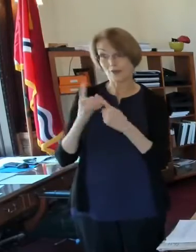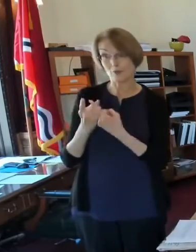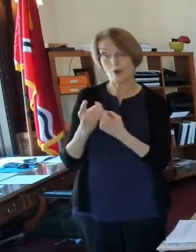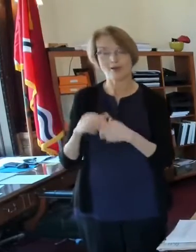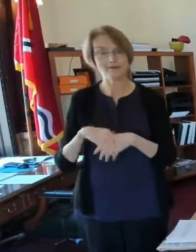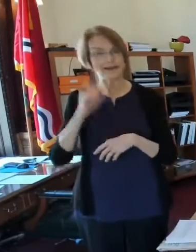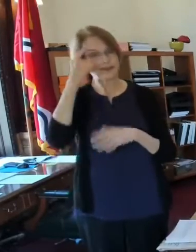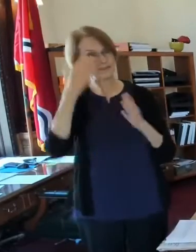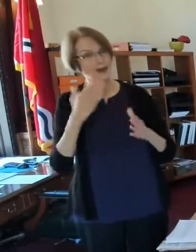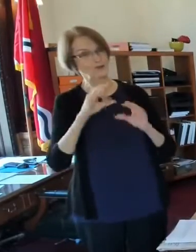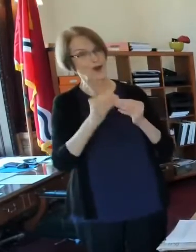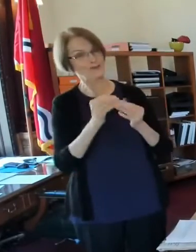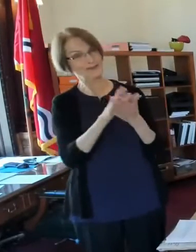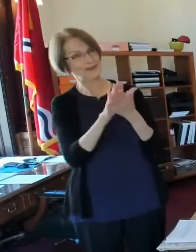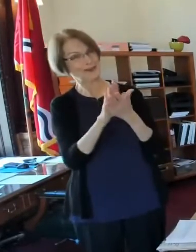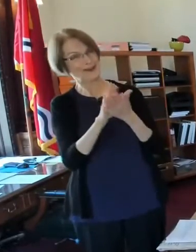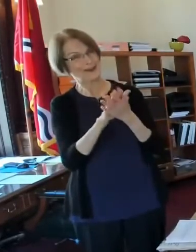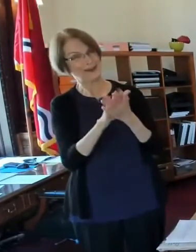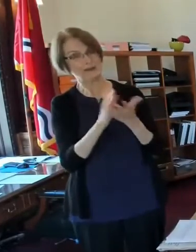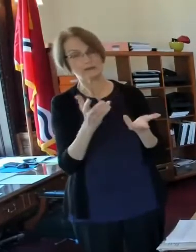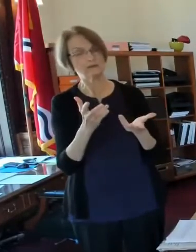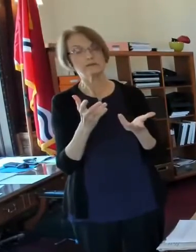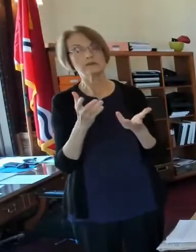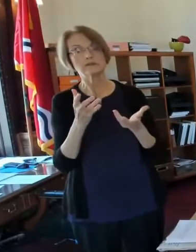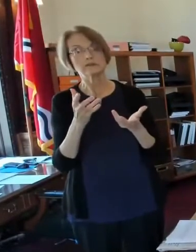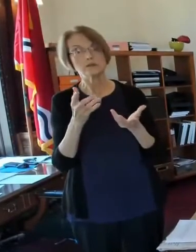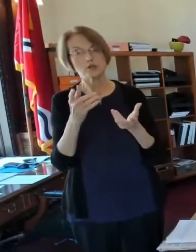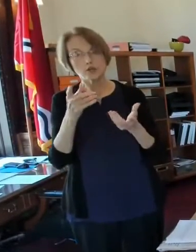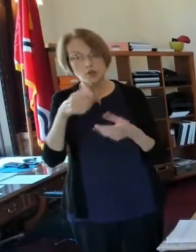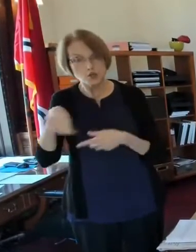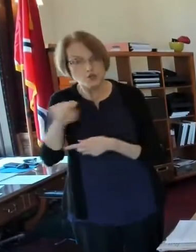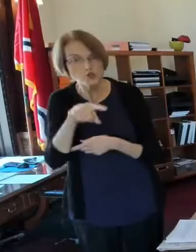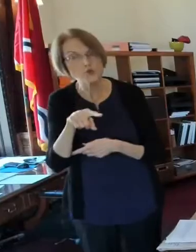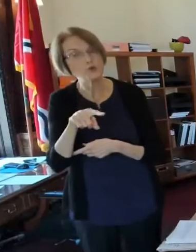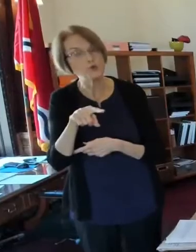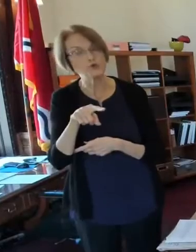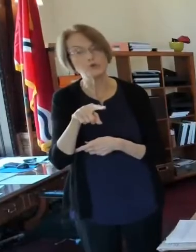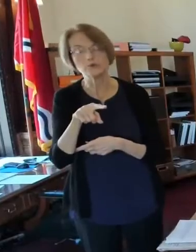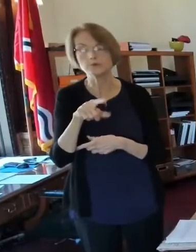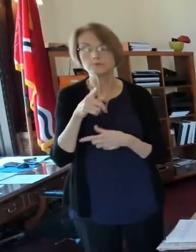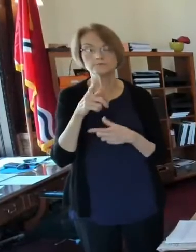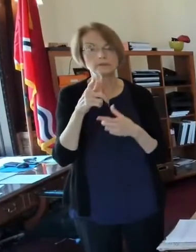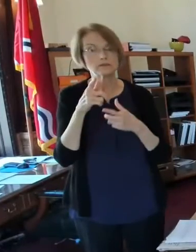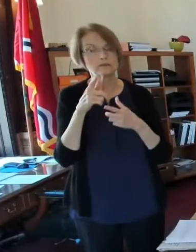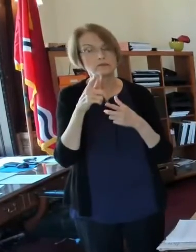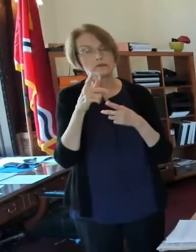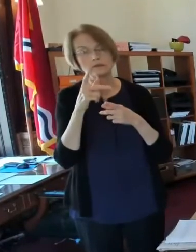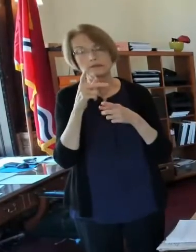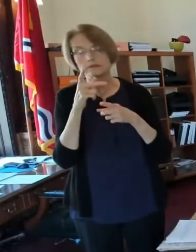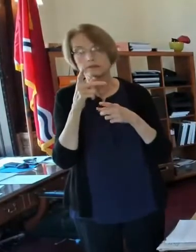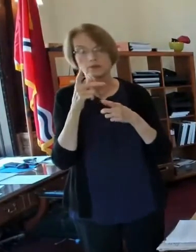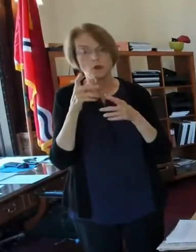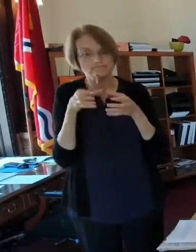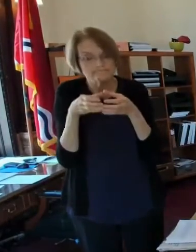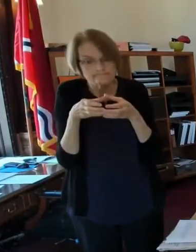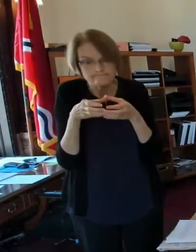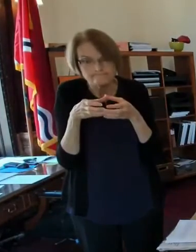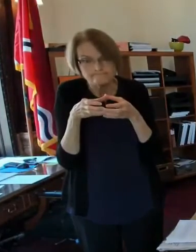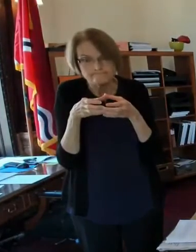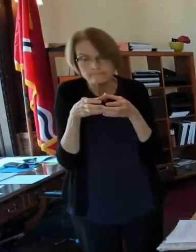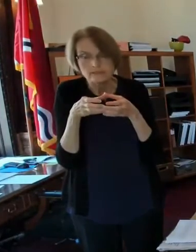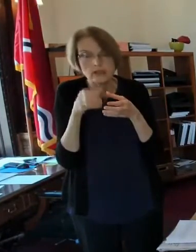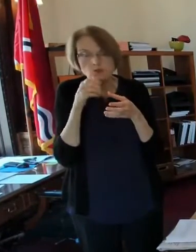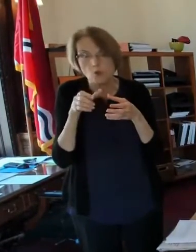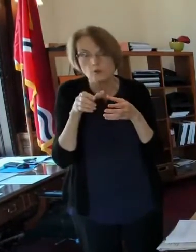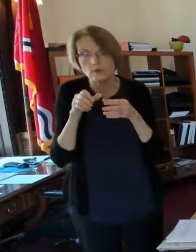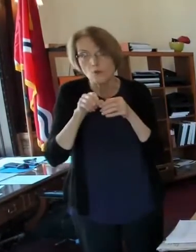or the mayor's office. You all have made that happen by keeping your circles small, by wearing your masks,